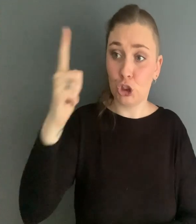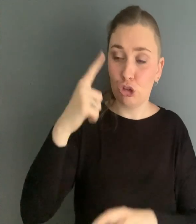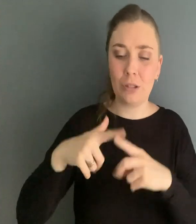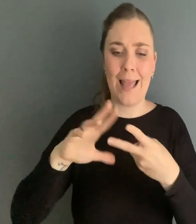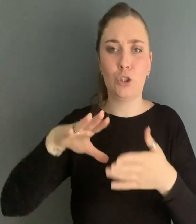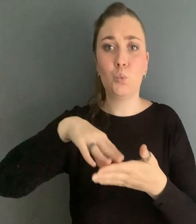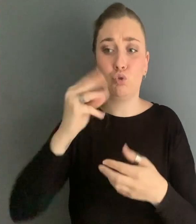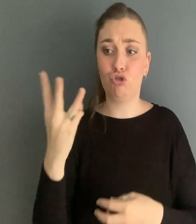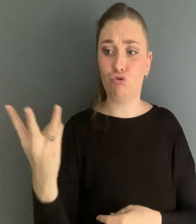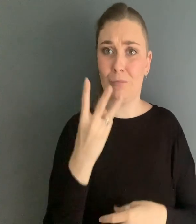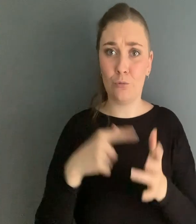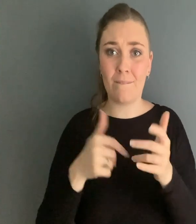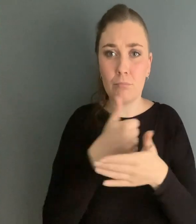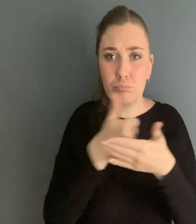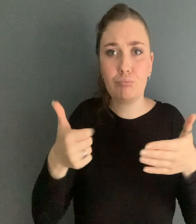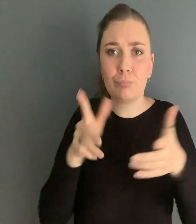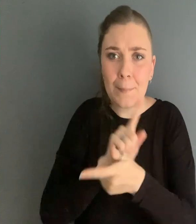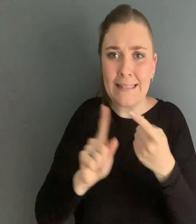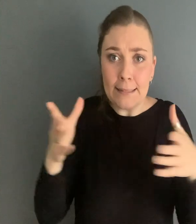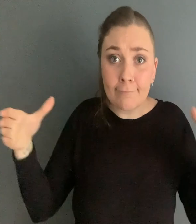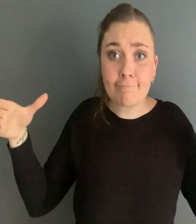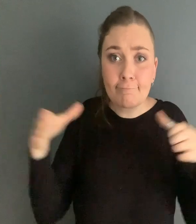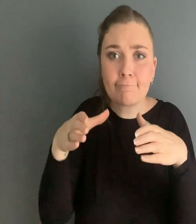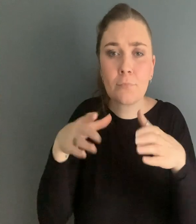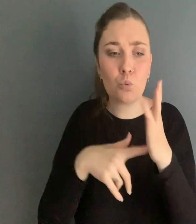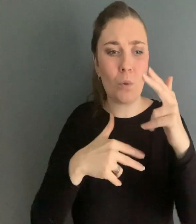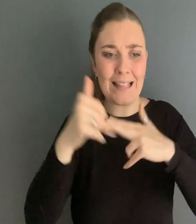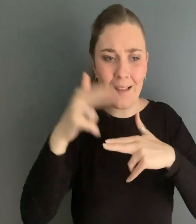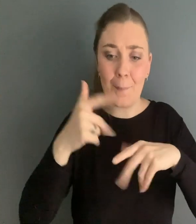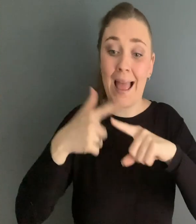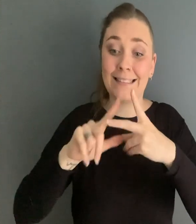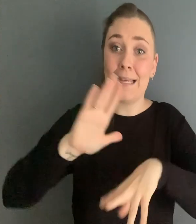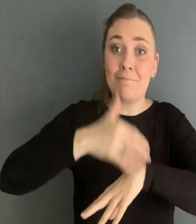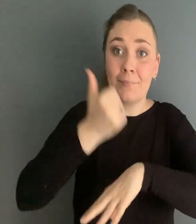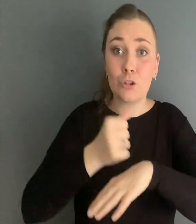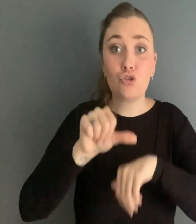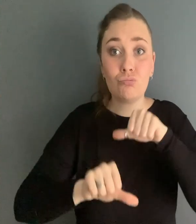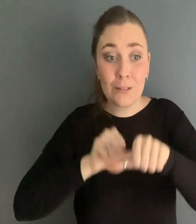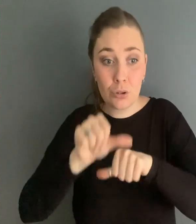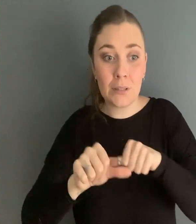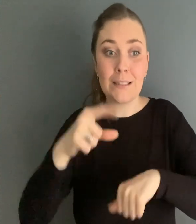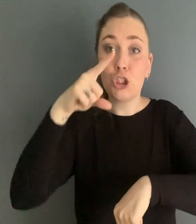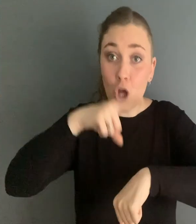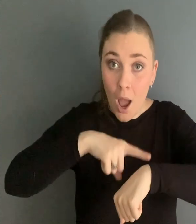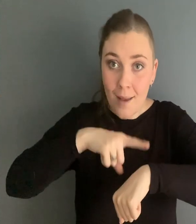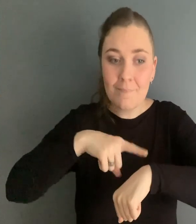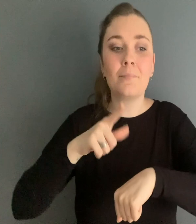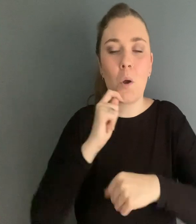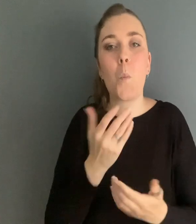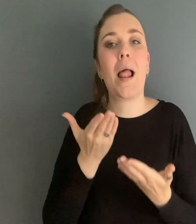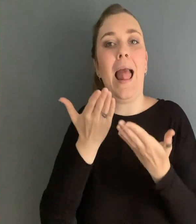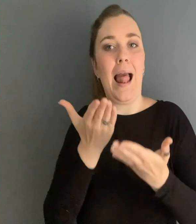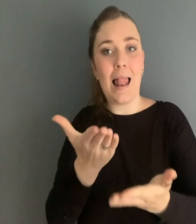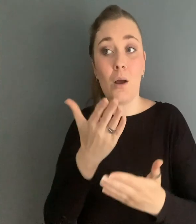students to have regular meetings to develop and implement strategies. Time that will